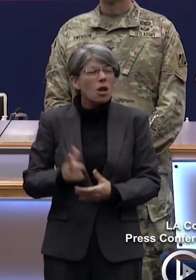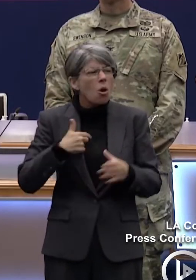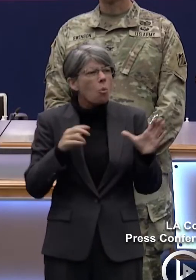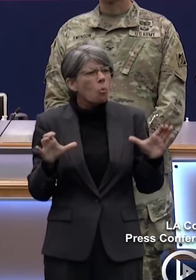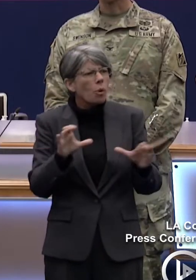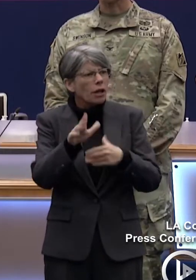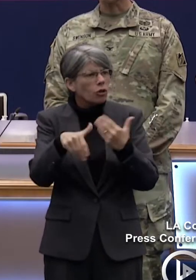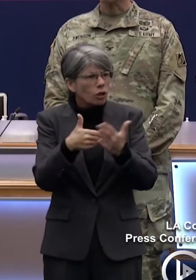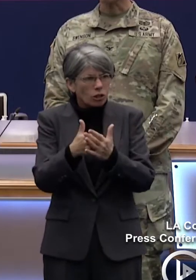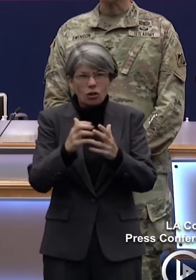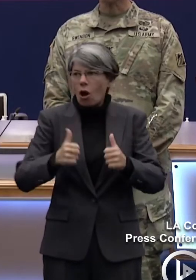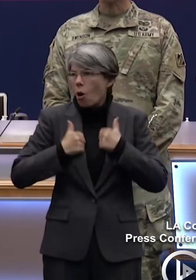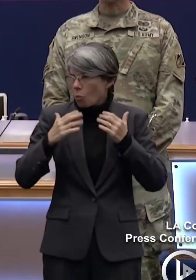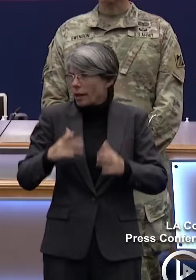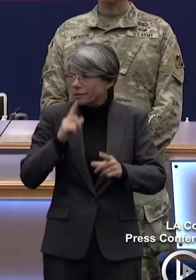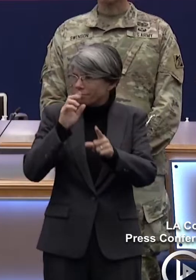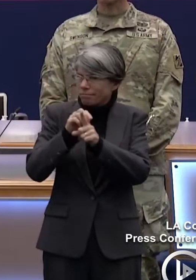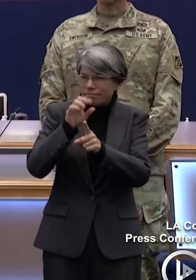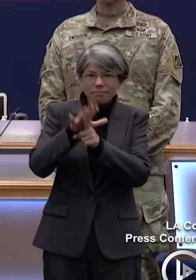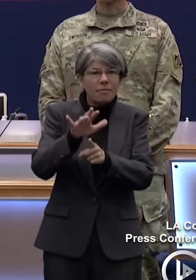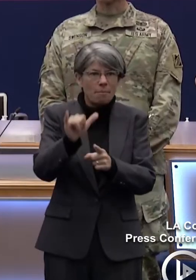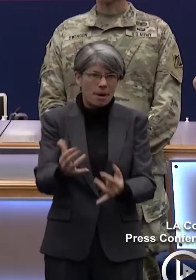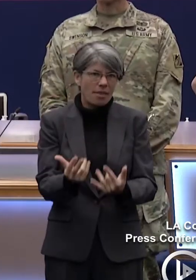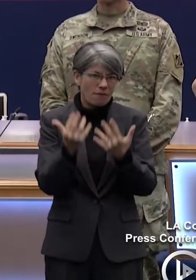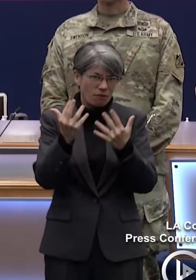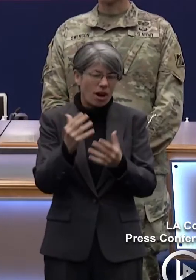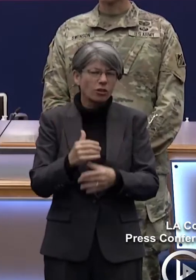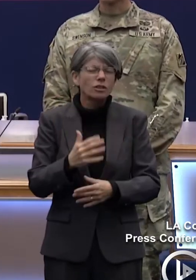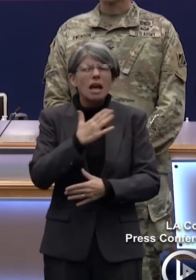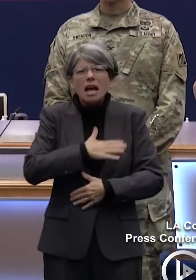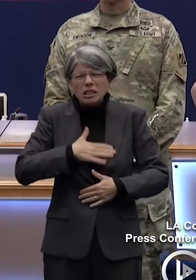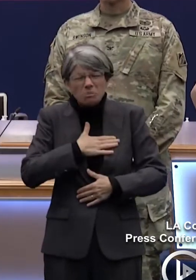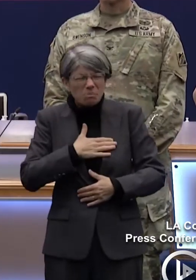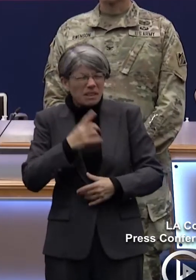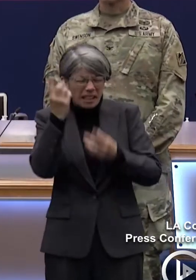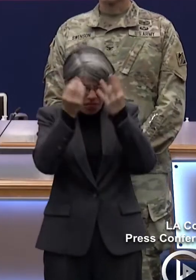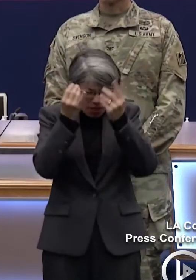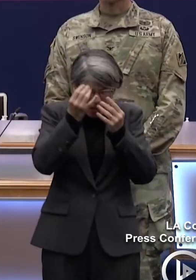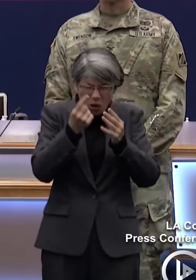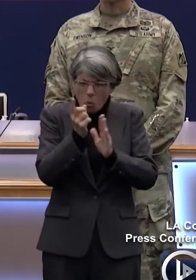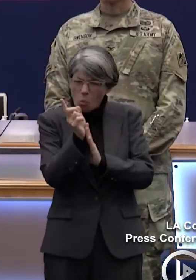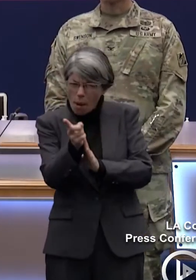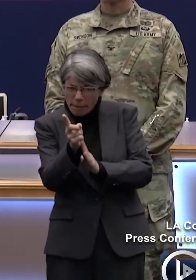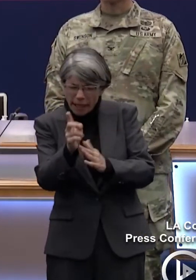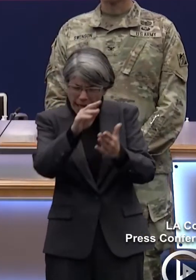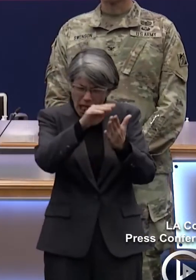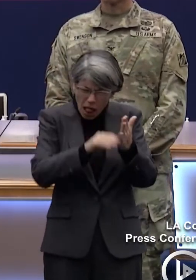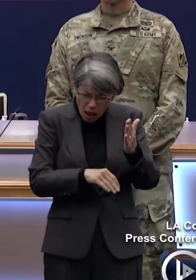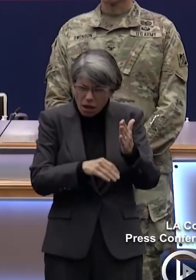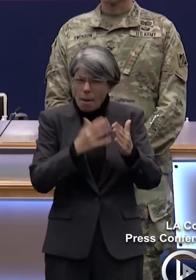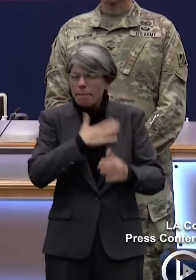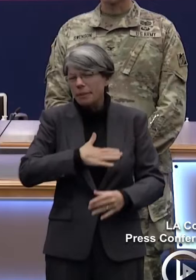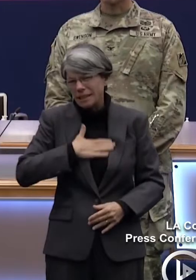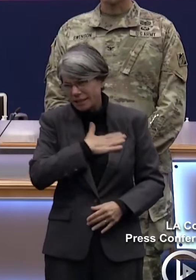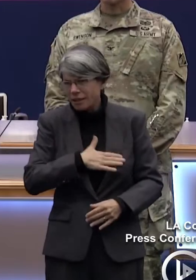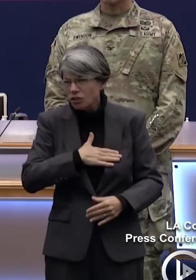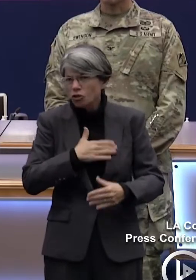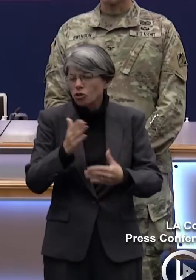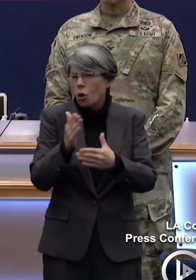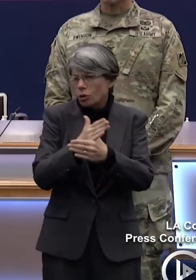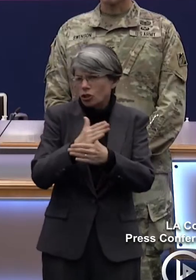encourage all residents that are impacted by the wildfires to take a few minutes and complete the survey so that you can share